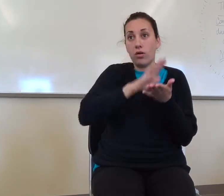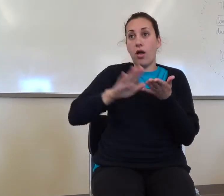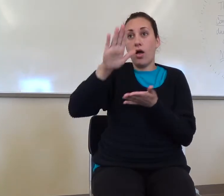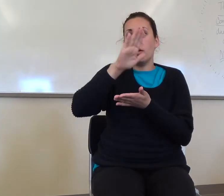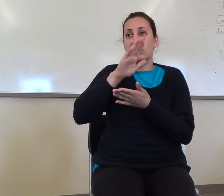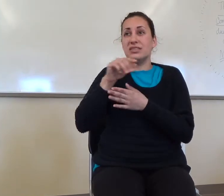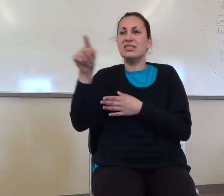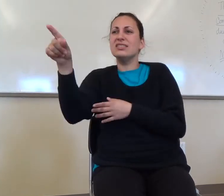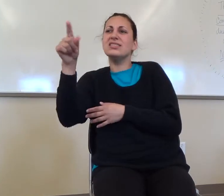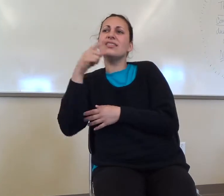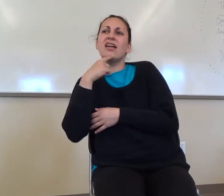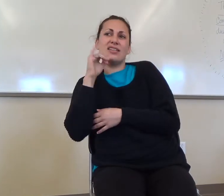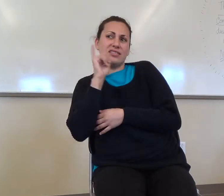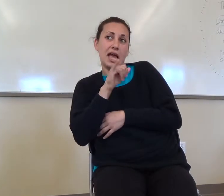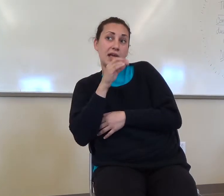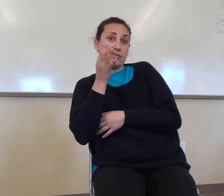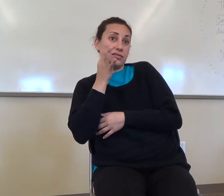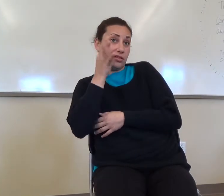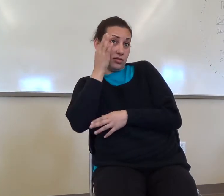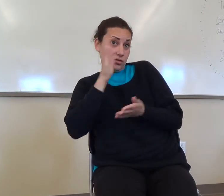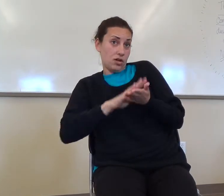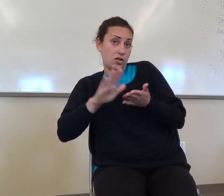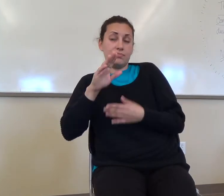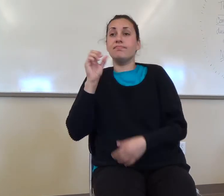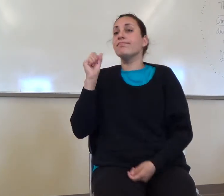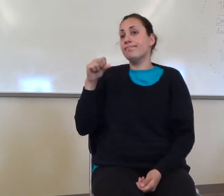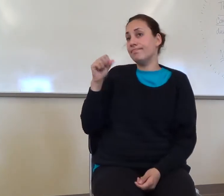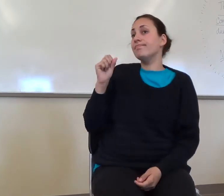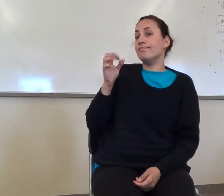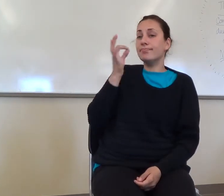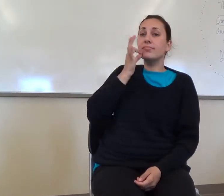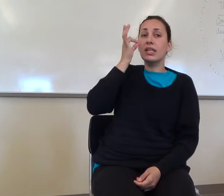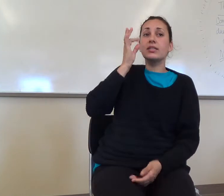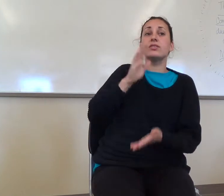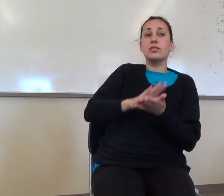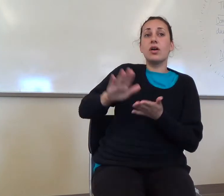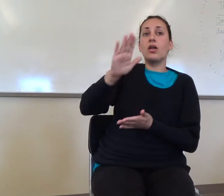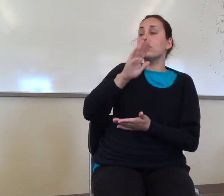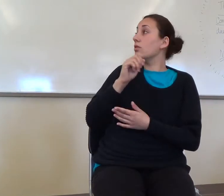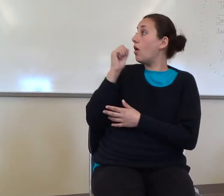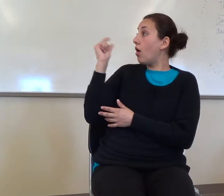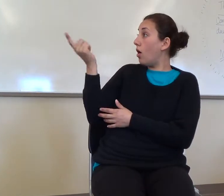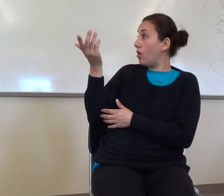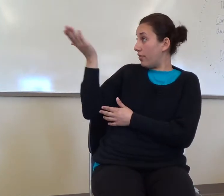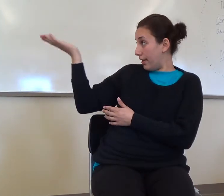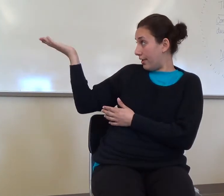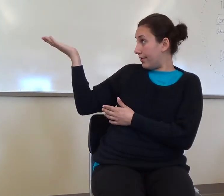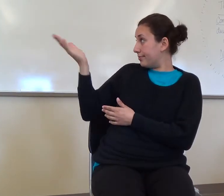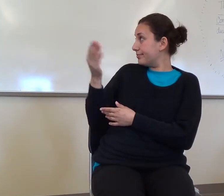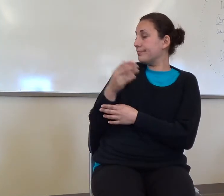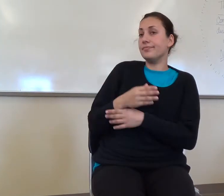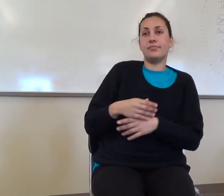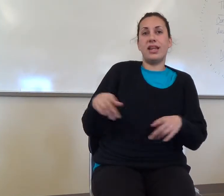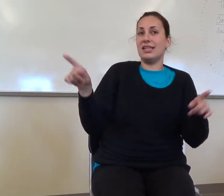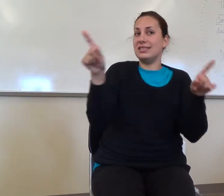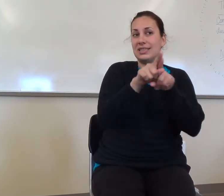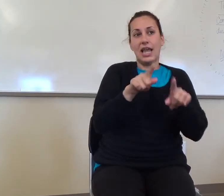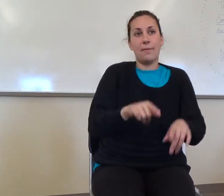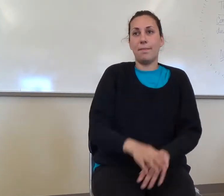tribal colleges? It is, yeah. So these, all of these are the same thing. We don't want to pull